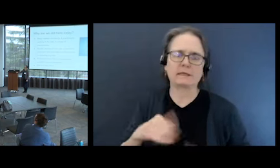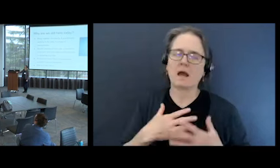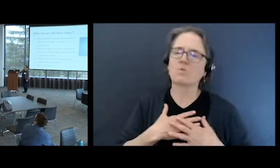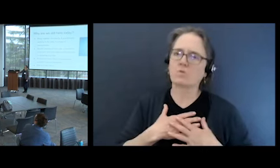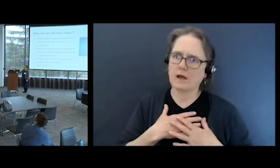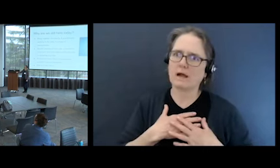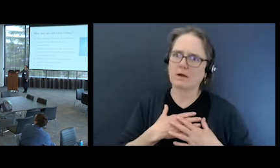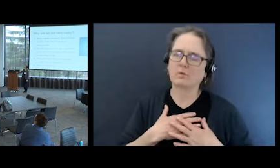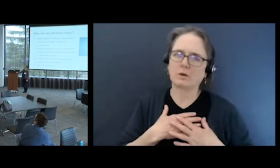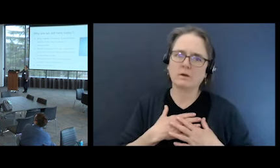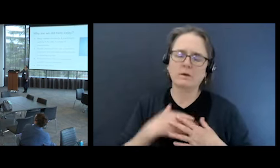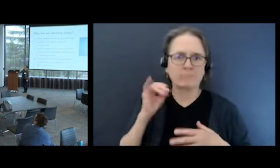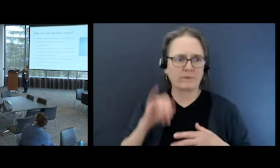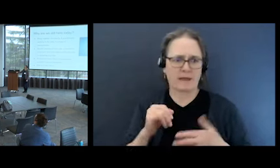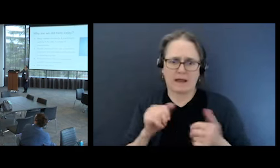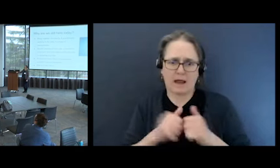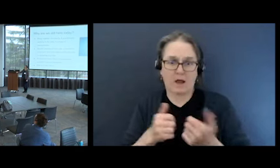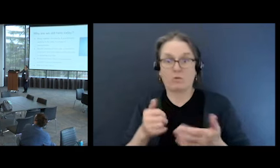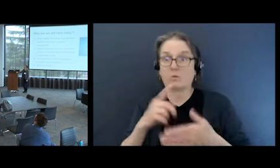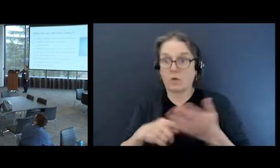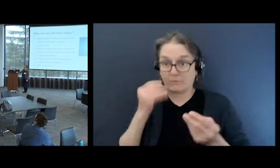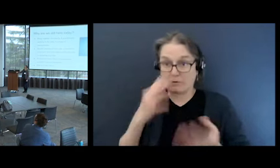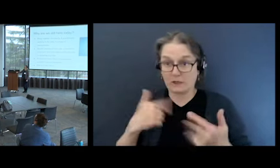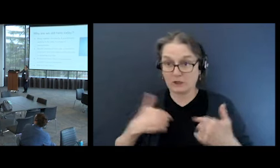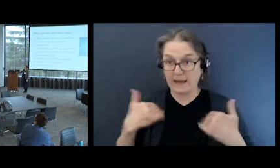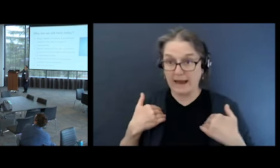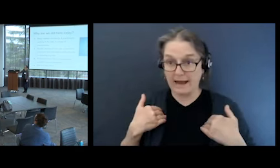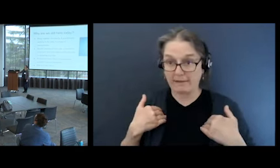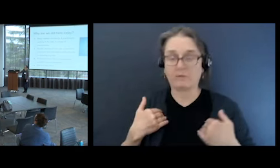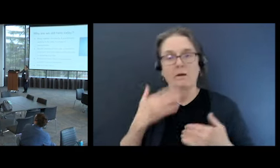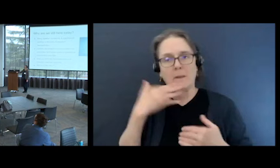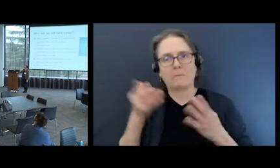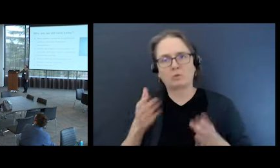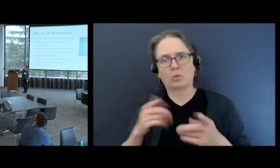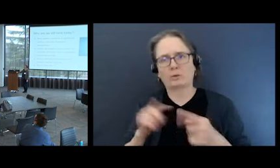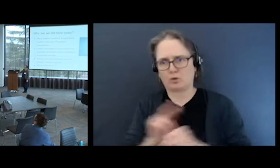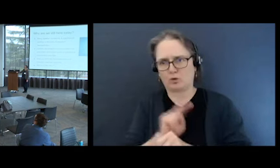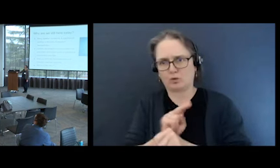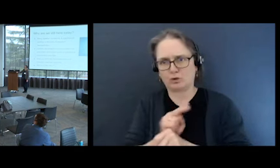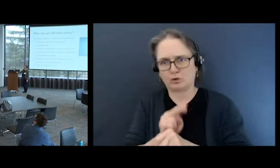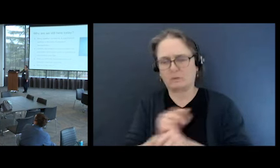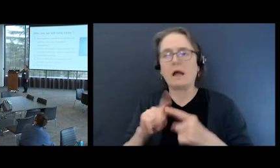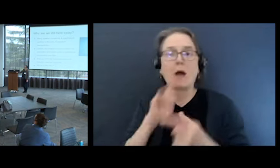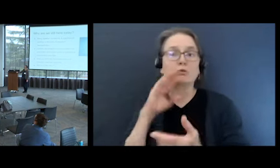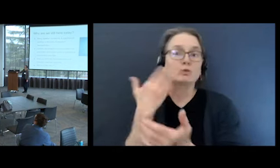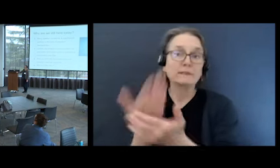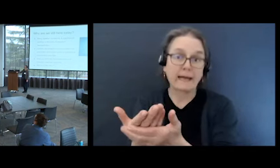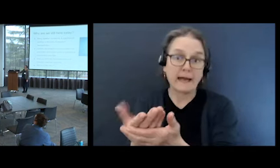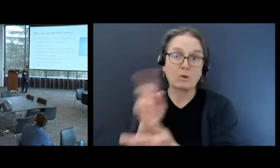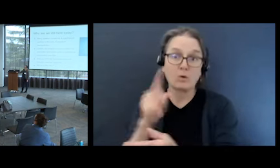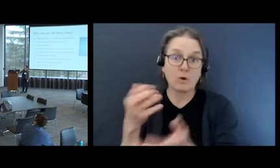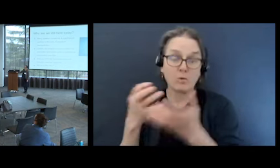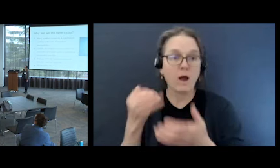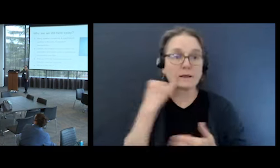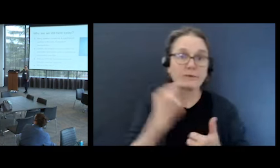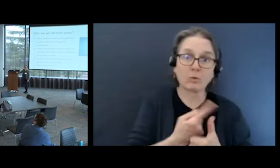hand and finding ways to get places if one option fails or isn't available.